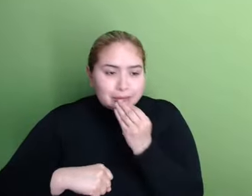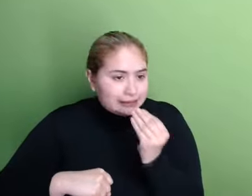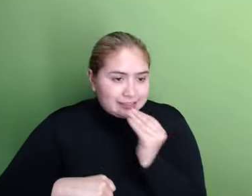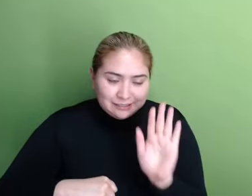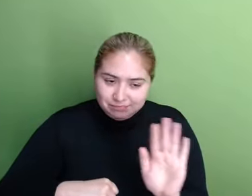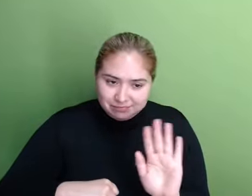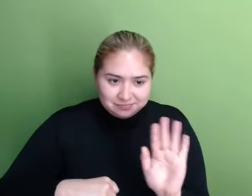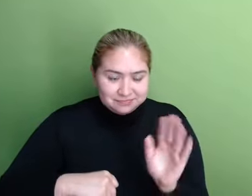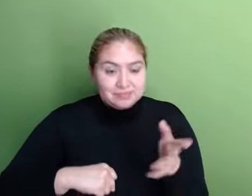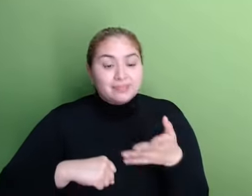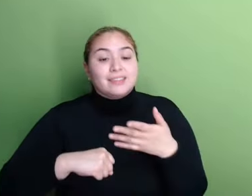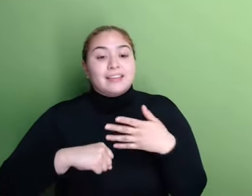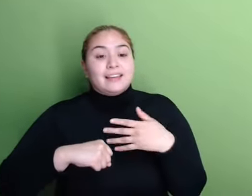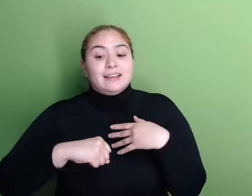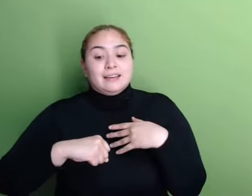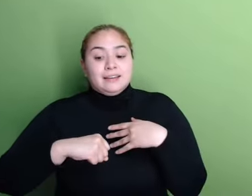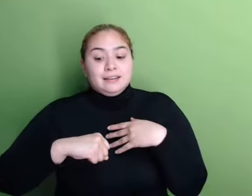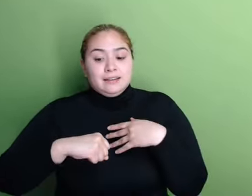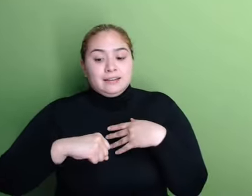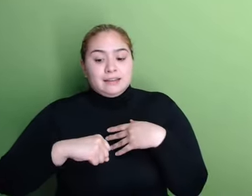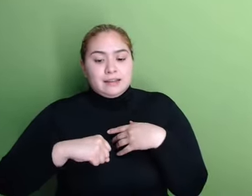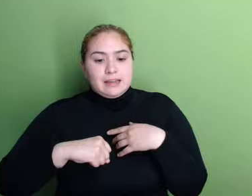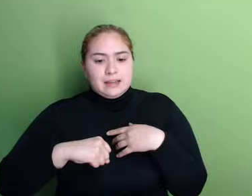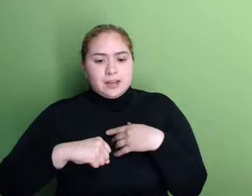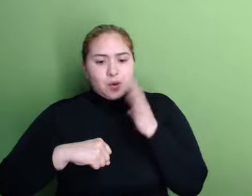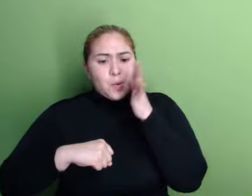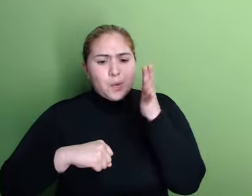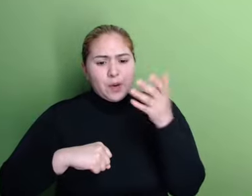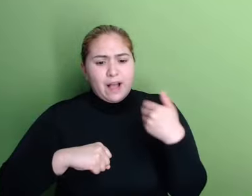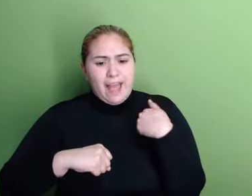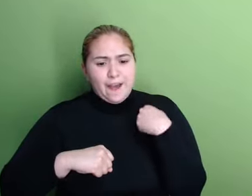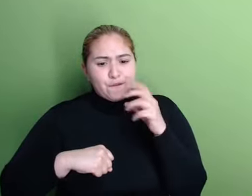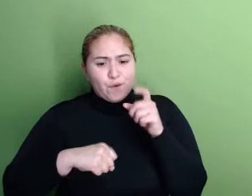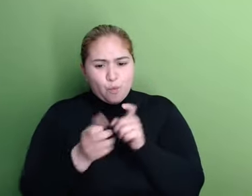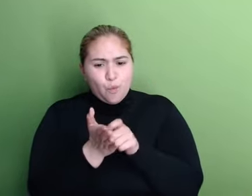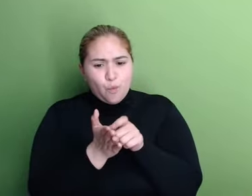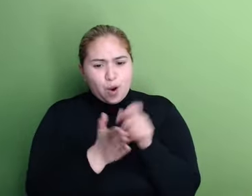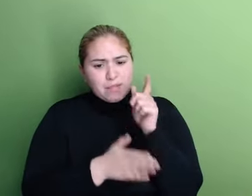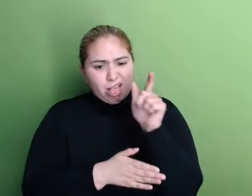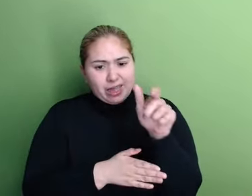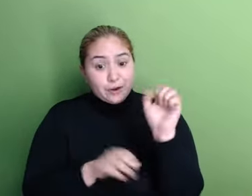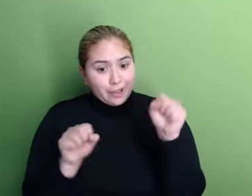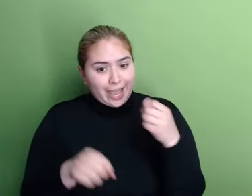today. I'll bring some worms that you can eat later, okay? We'll fold it over. Got that? Let me